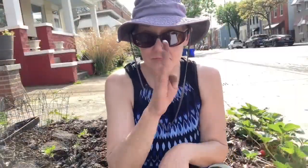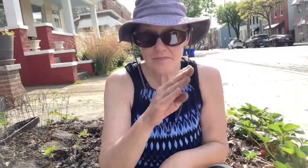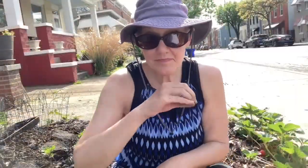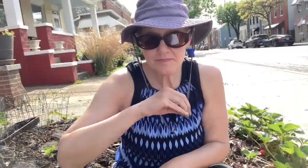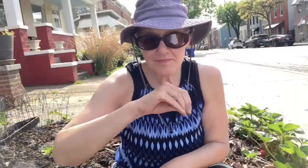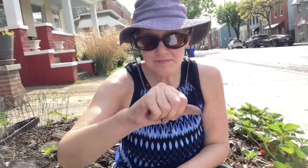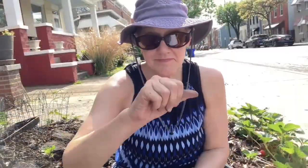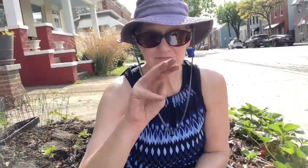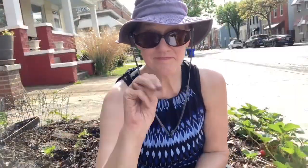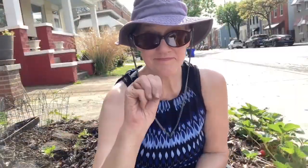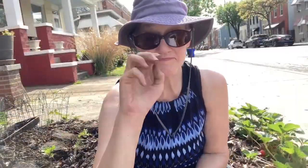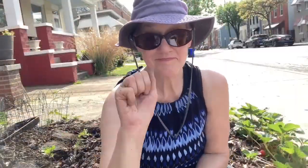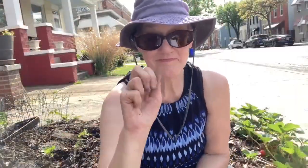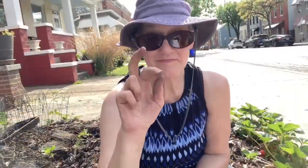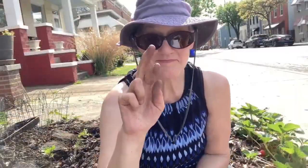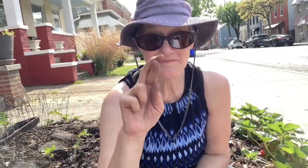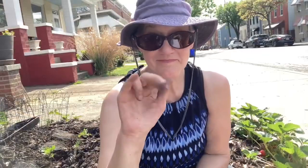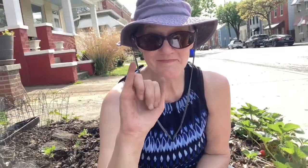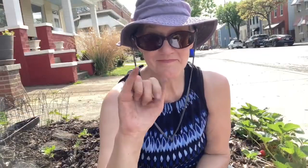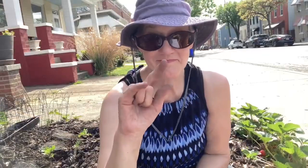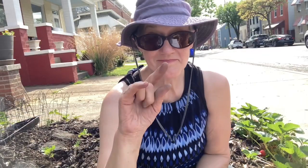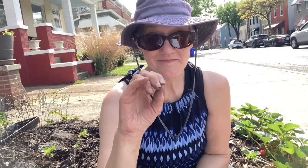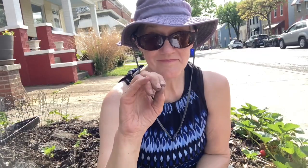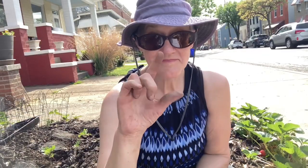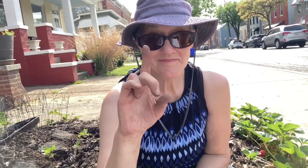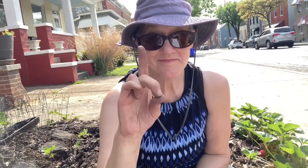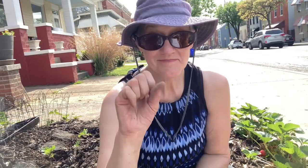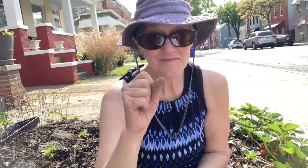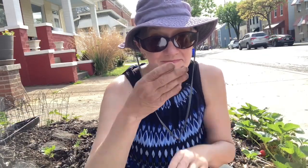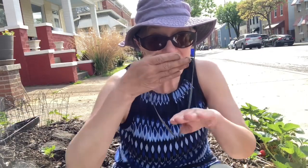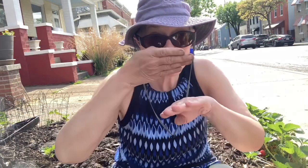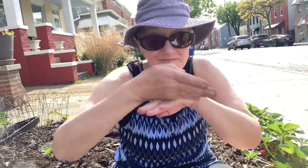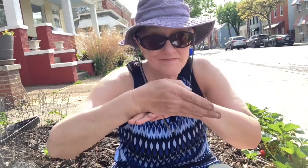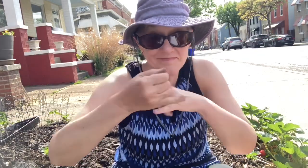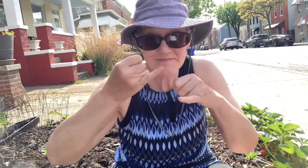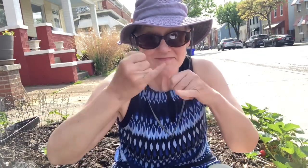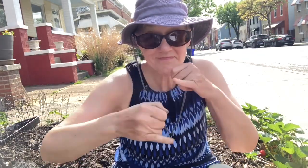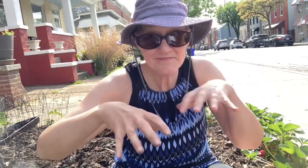You can direct sow your marigold seeds after your last frost.